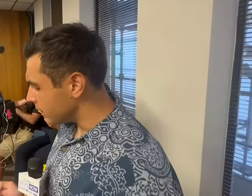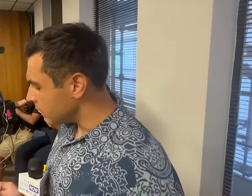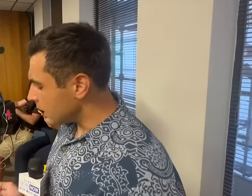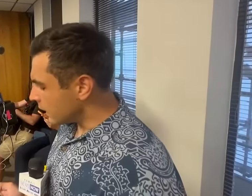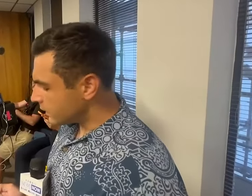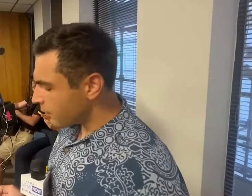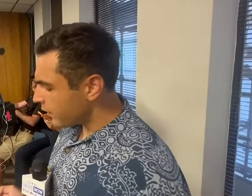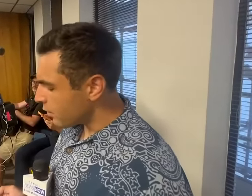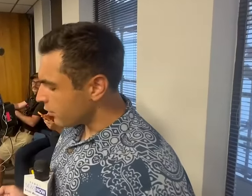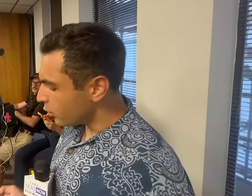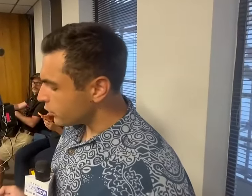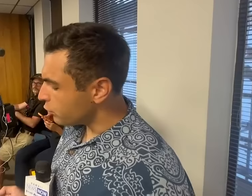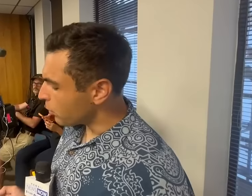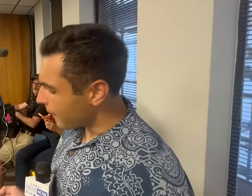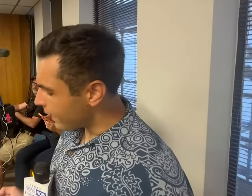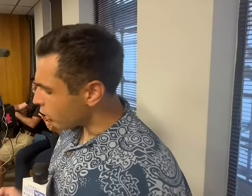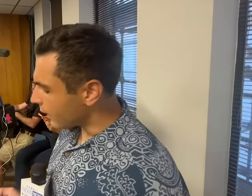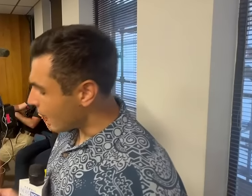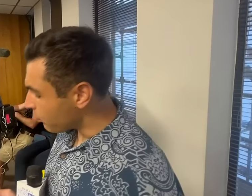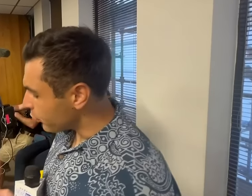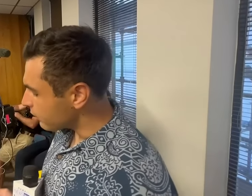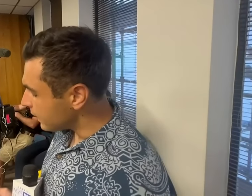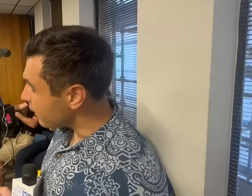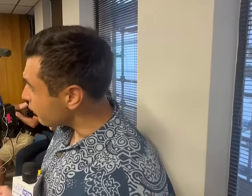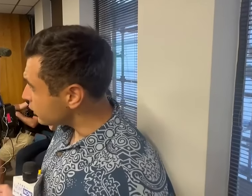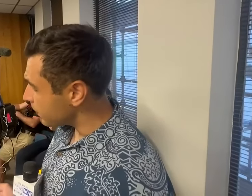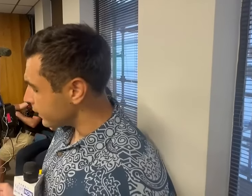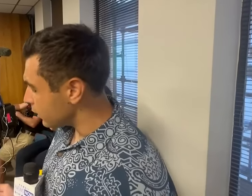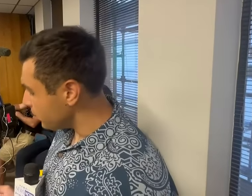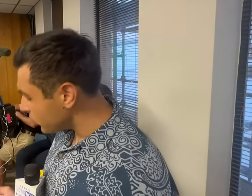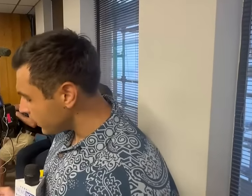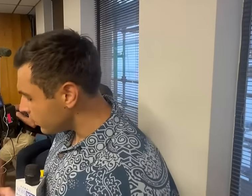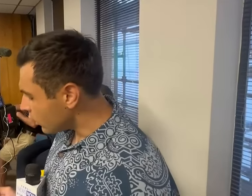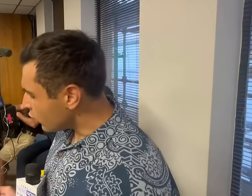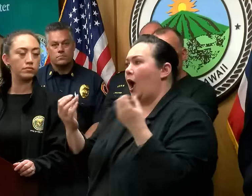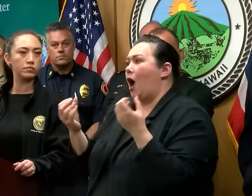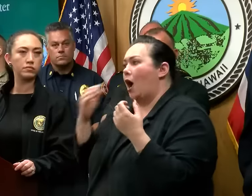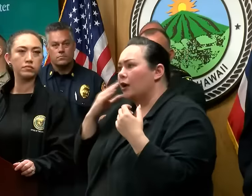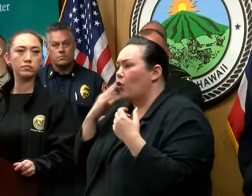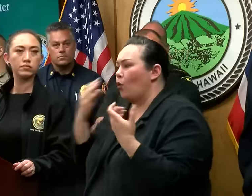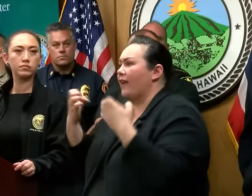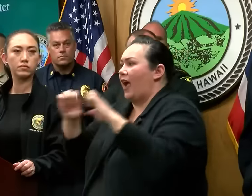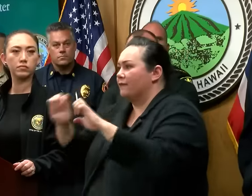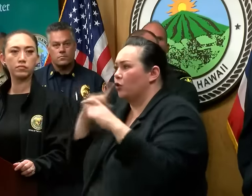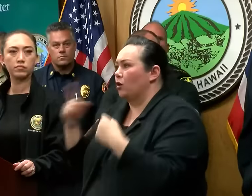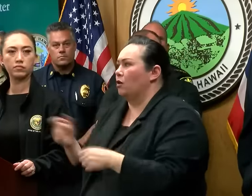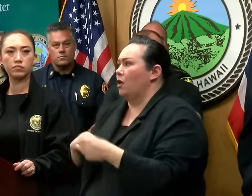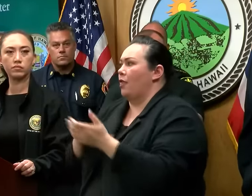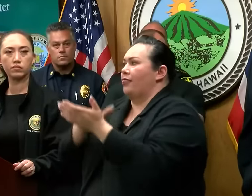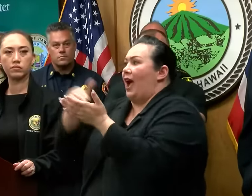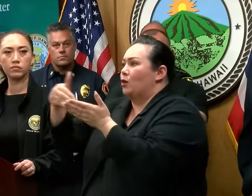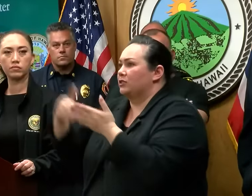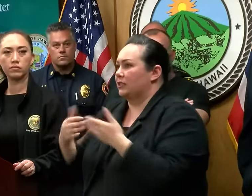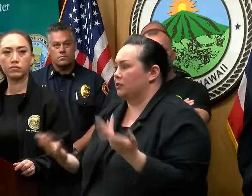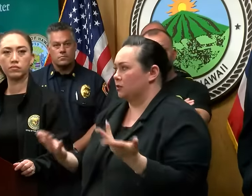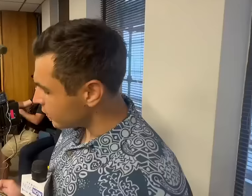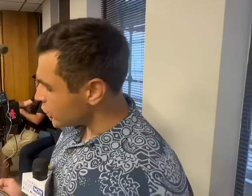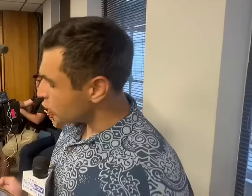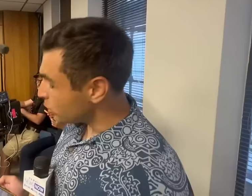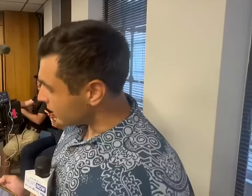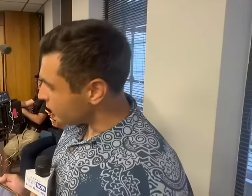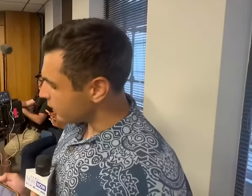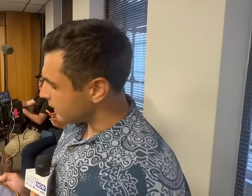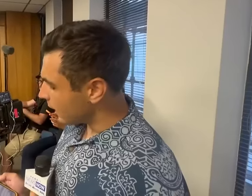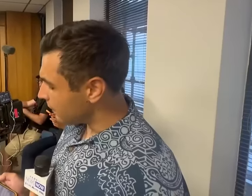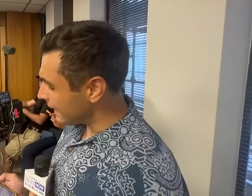concerns. Some feel those who remain are hampering relief efforts by the community. Do you feel it's time for all visitors remaining on Maui